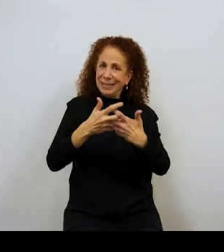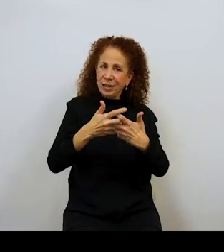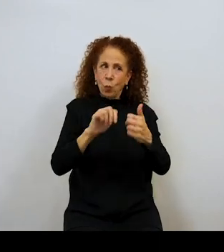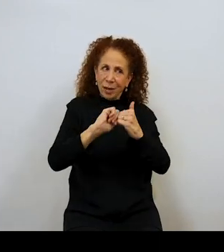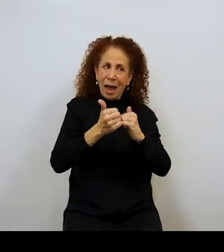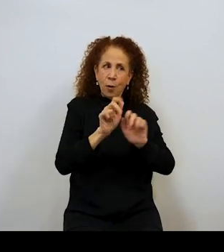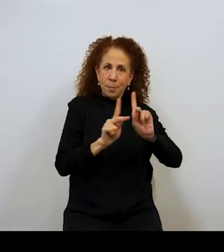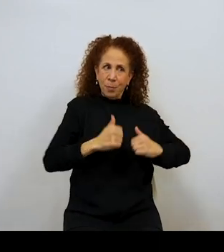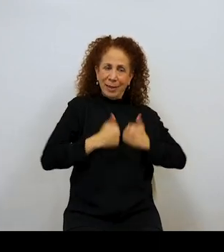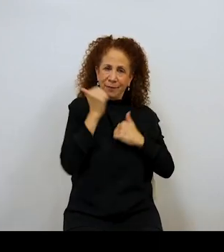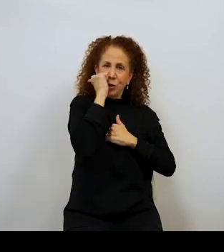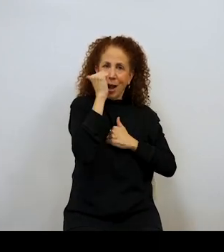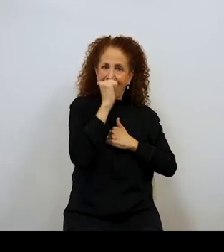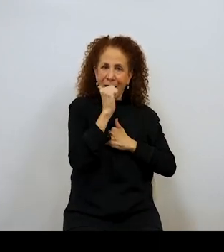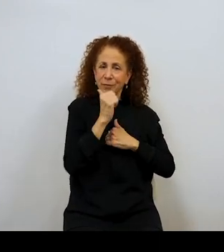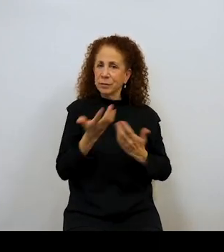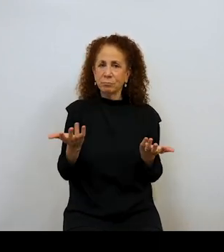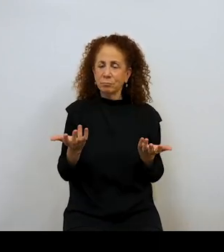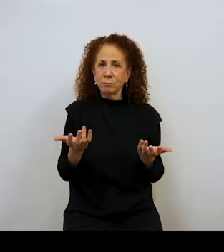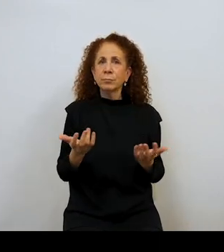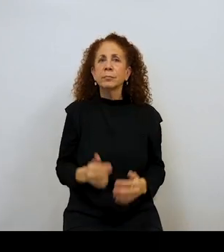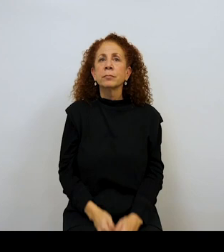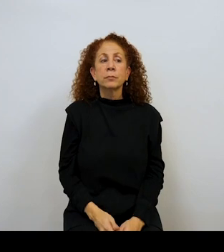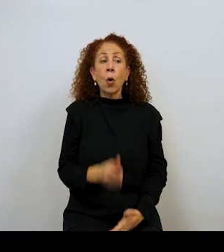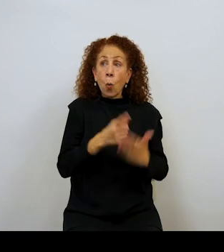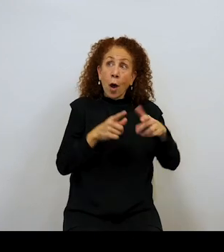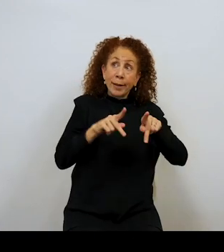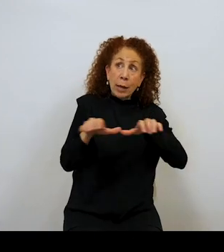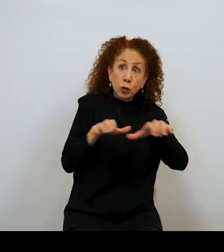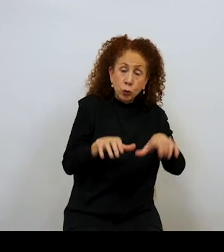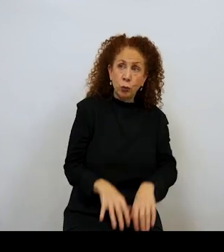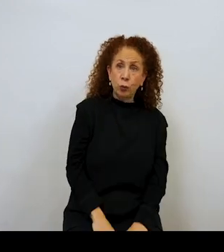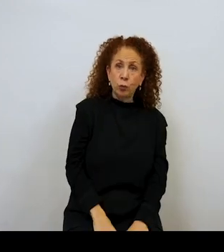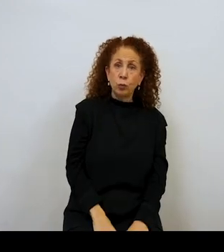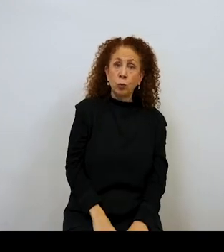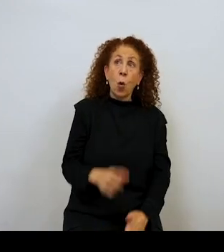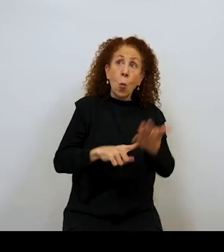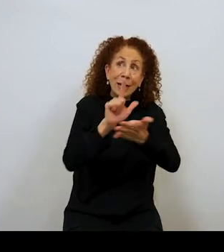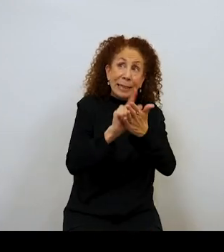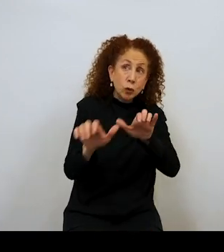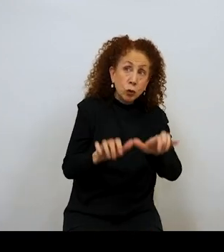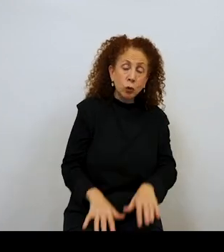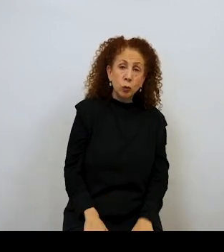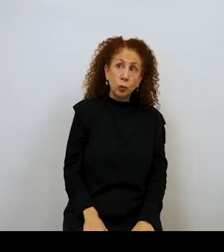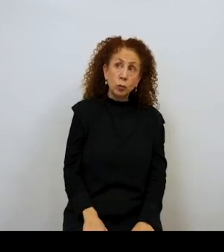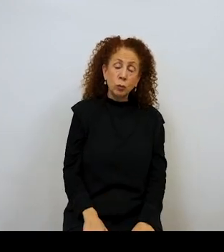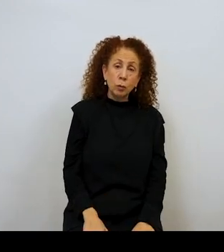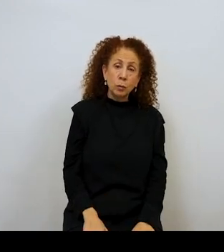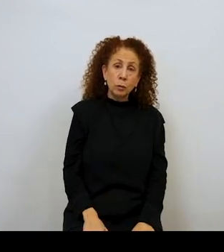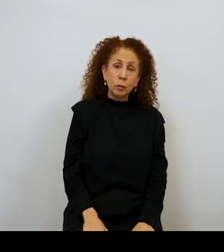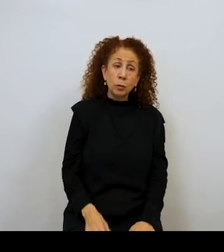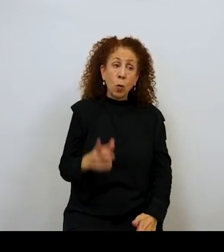people live their lives and what they are allowed to do and what mm-hmm. is legal to do mm-hmm. and